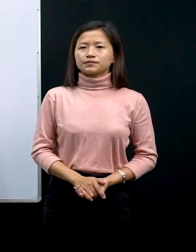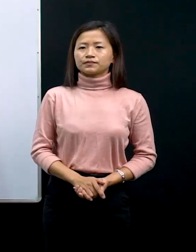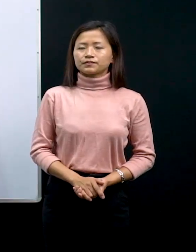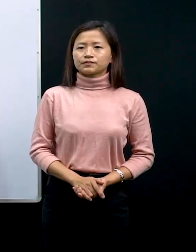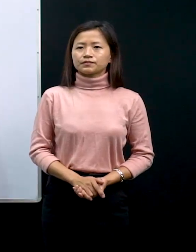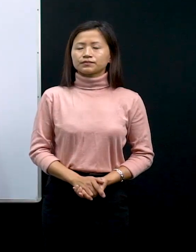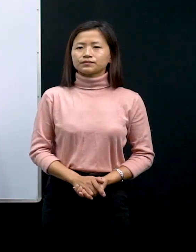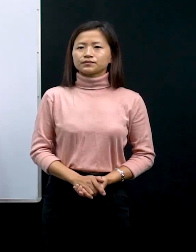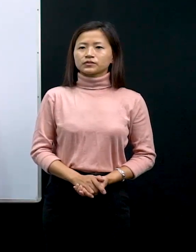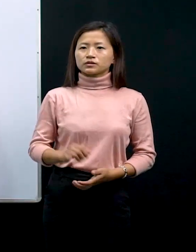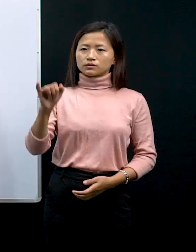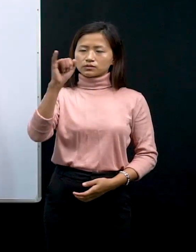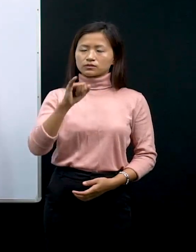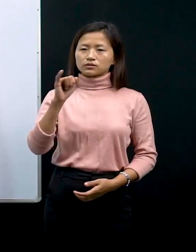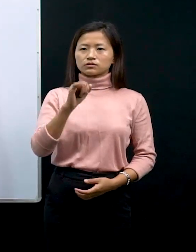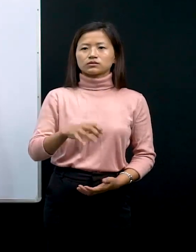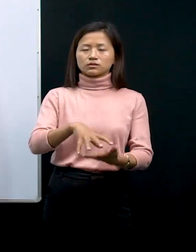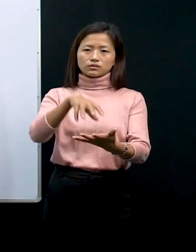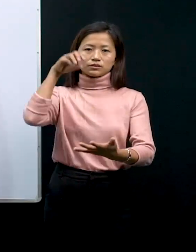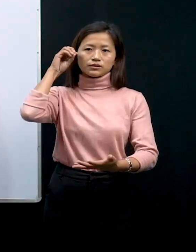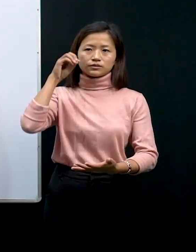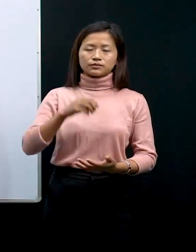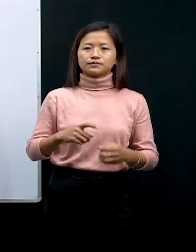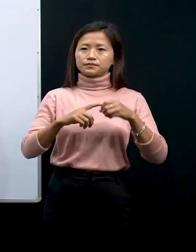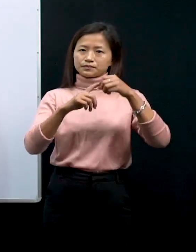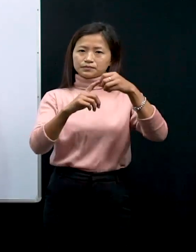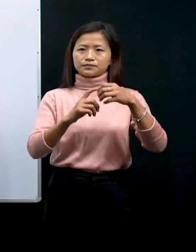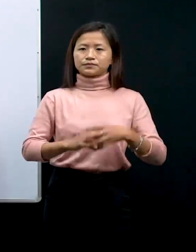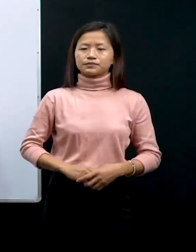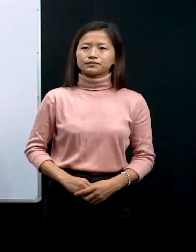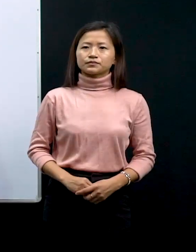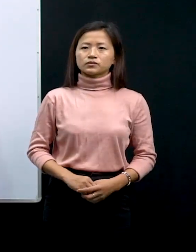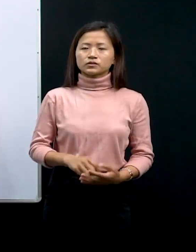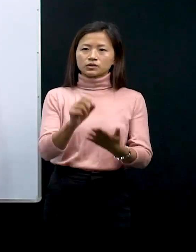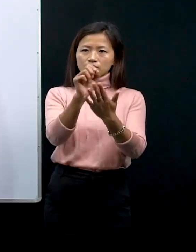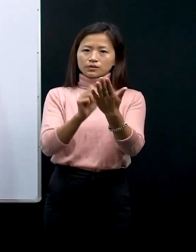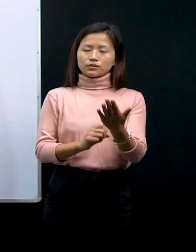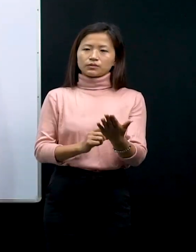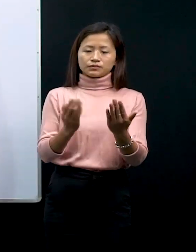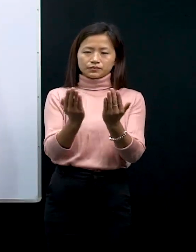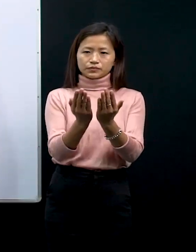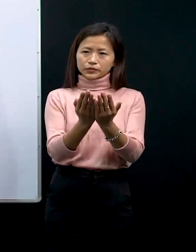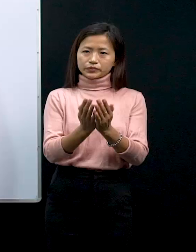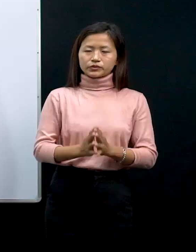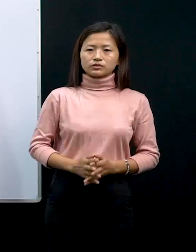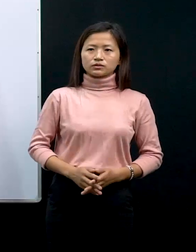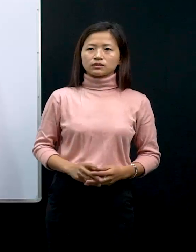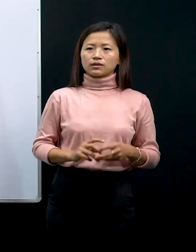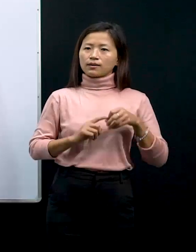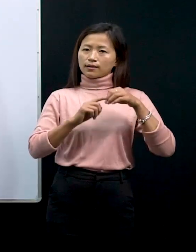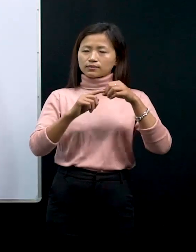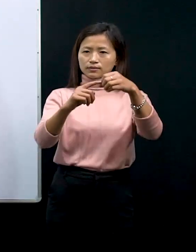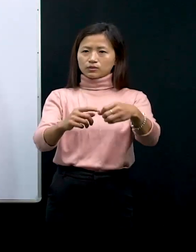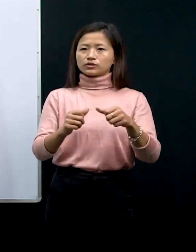Then question number 6 also you learn, right? Yes or no, children? Okay, all of you copy down all the questions, the answers,